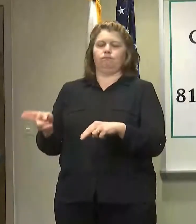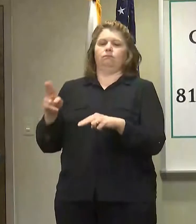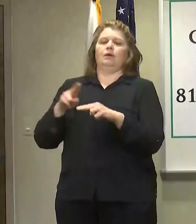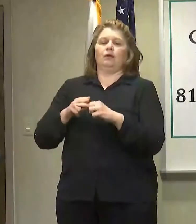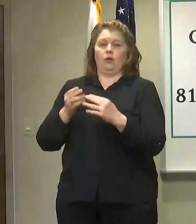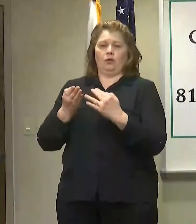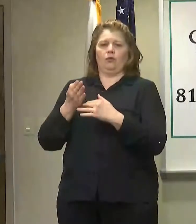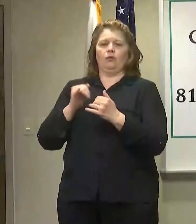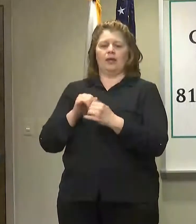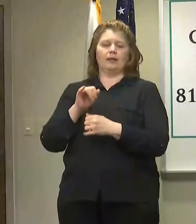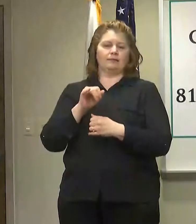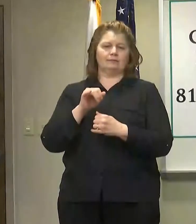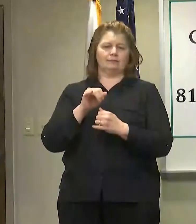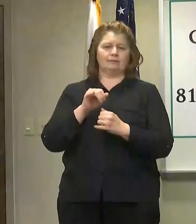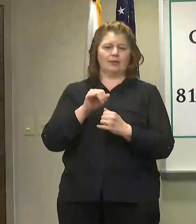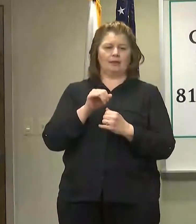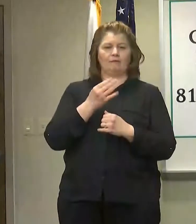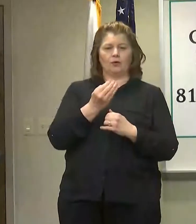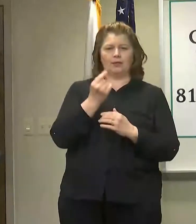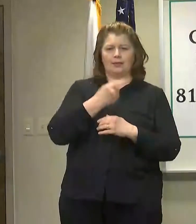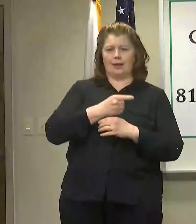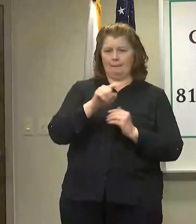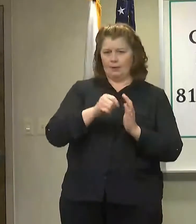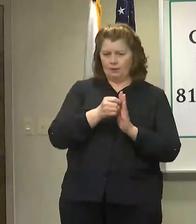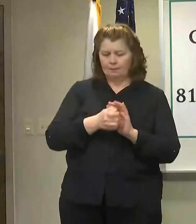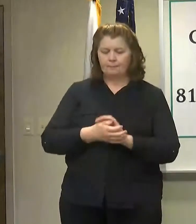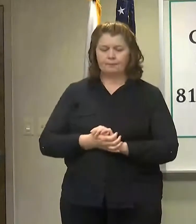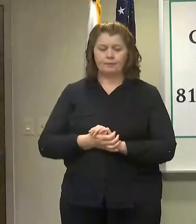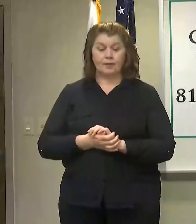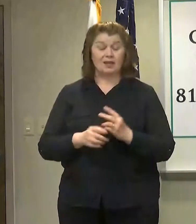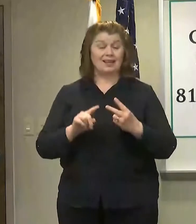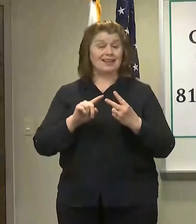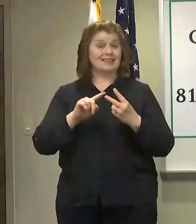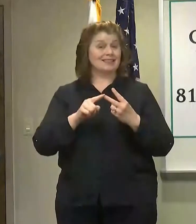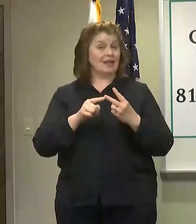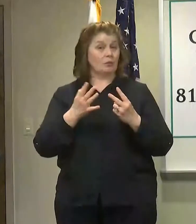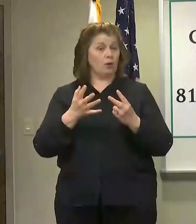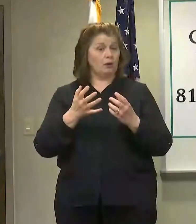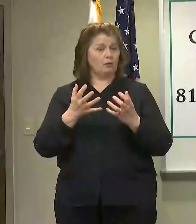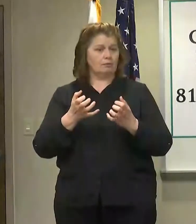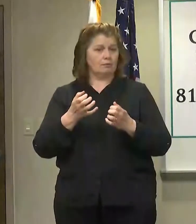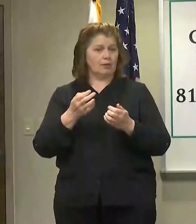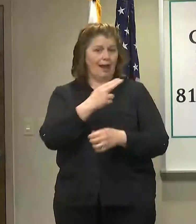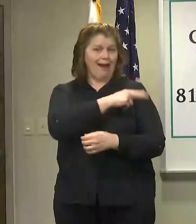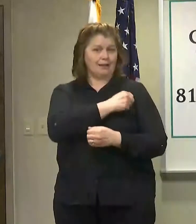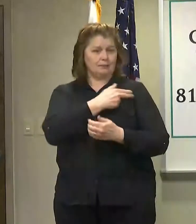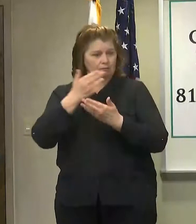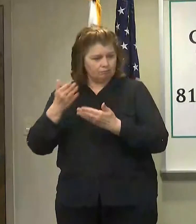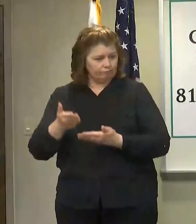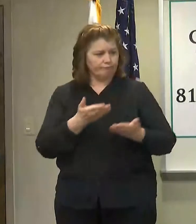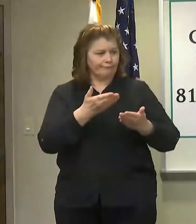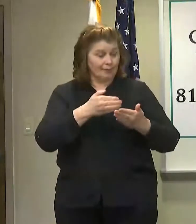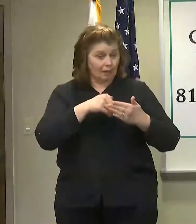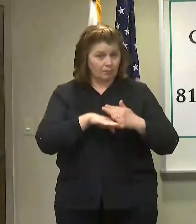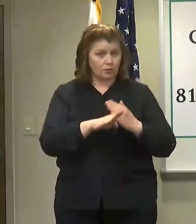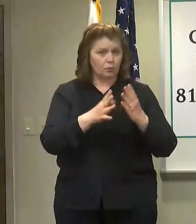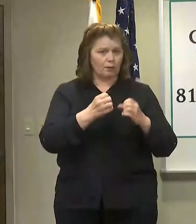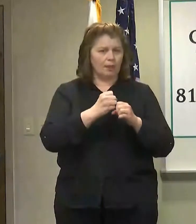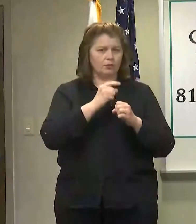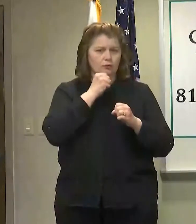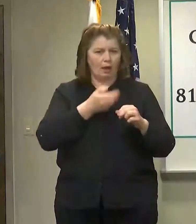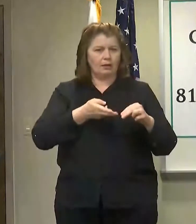period. Then the second thing we want to make sure is that there are no overall increase in hospital admissions for COVID-19 for